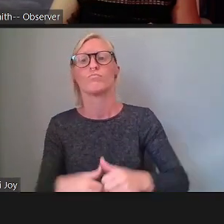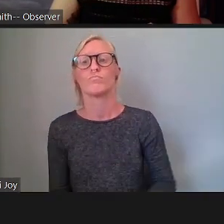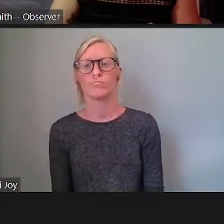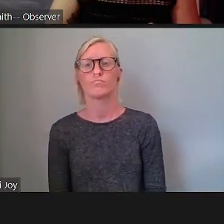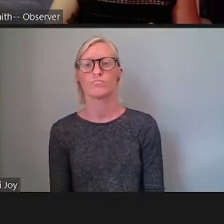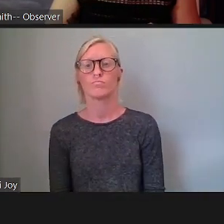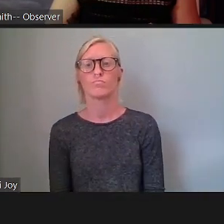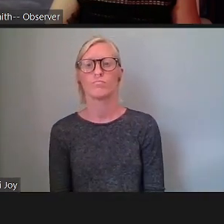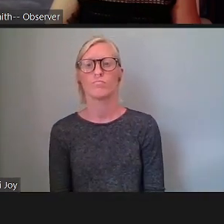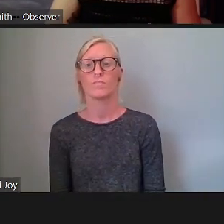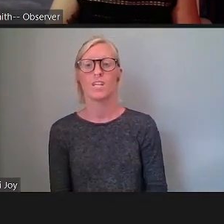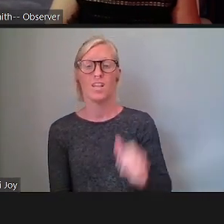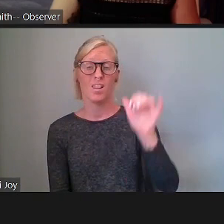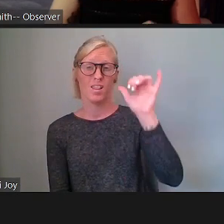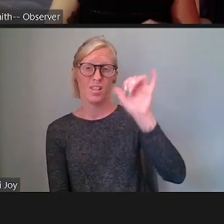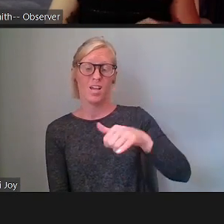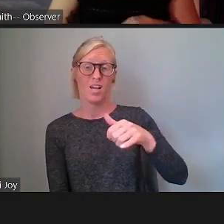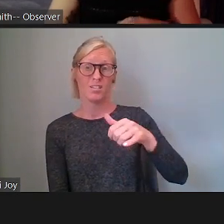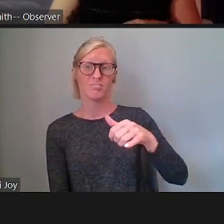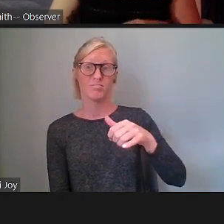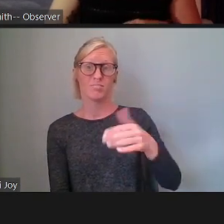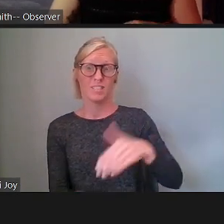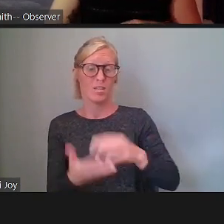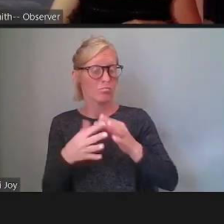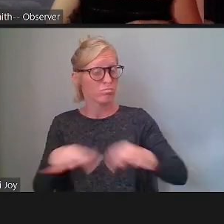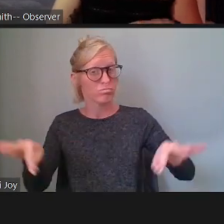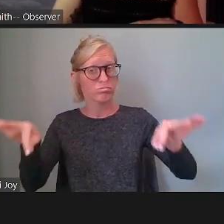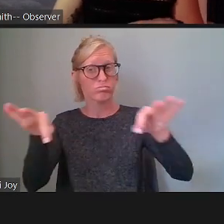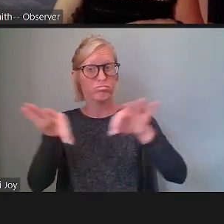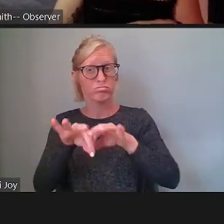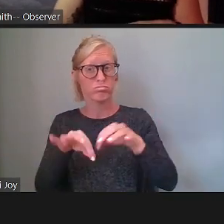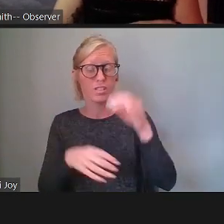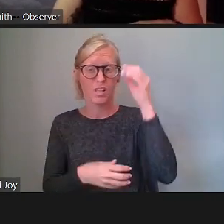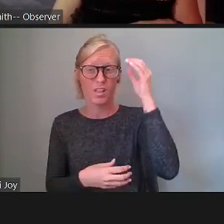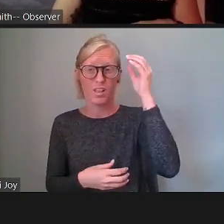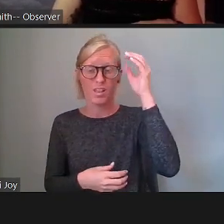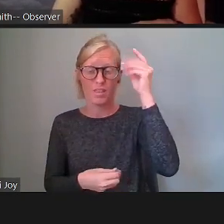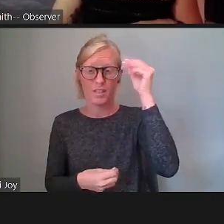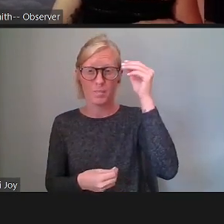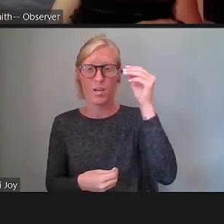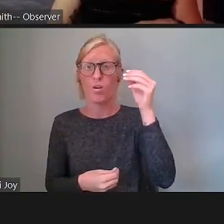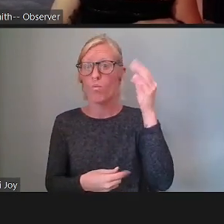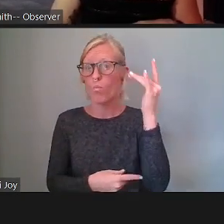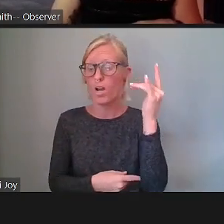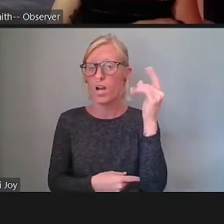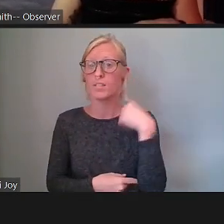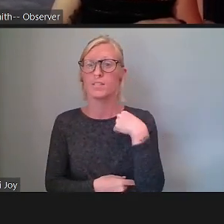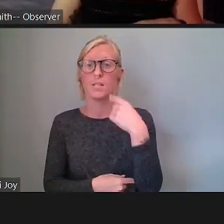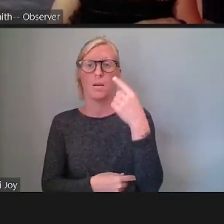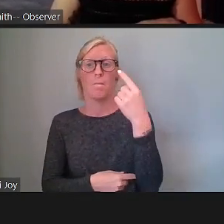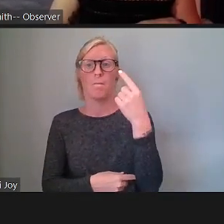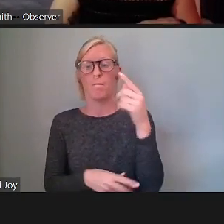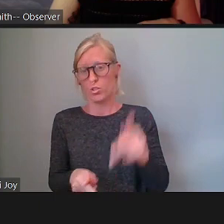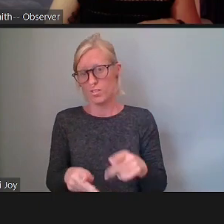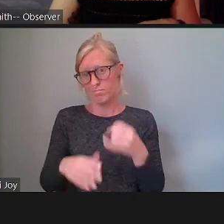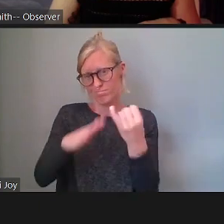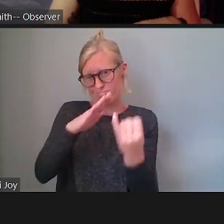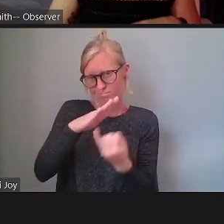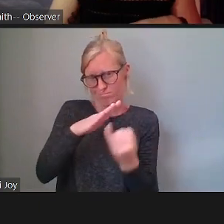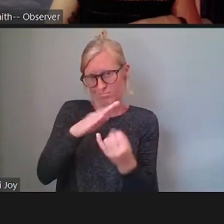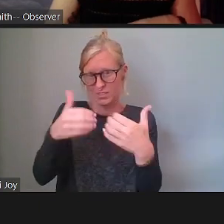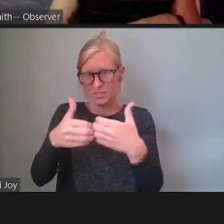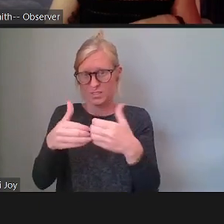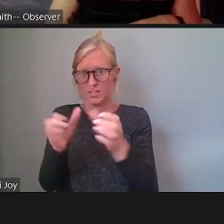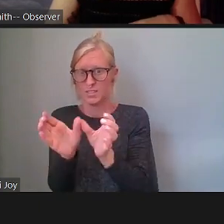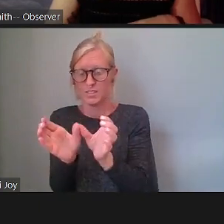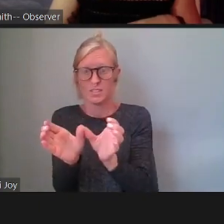something really important to think about, particularly around where people might have to self-isolate. So, as I said earlier, a situation like this can